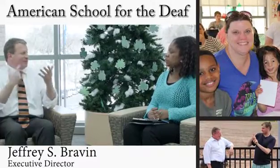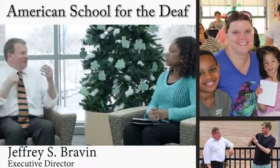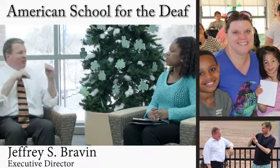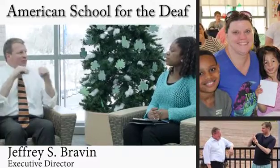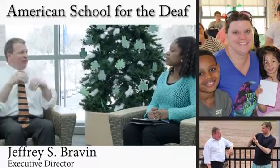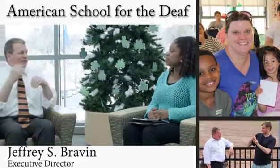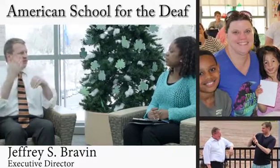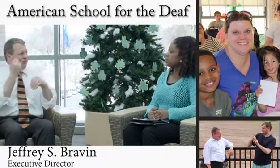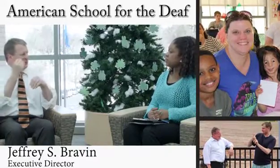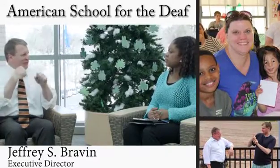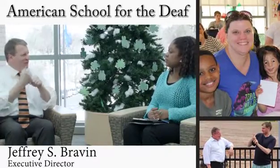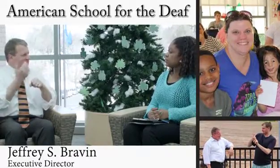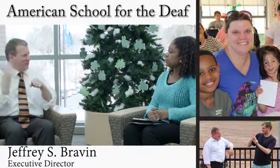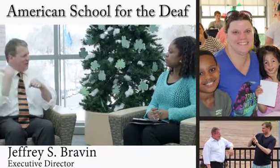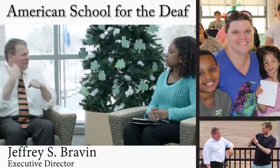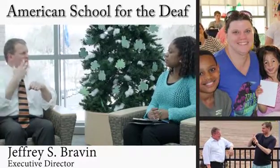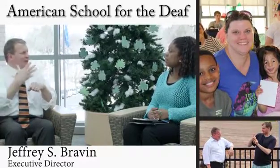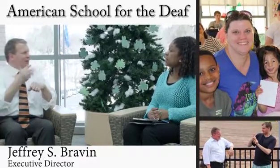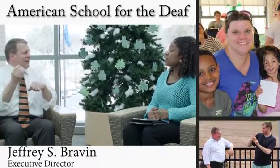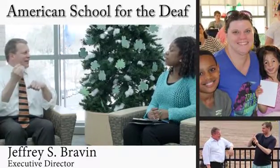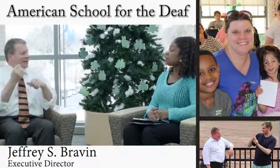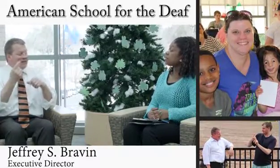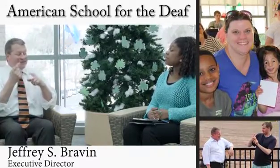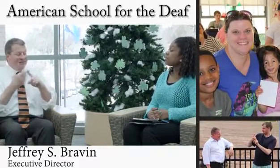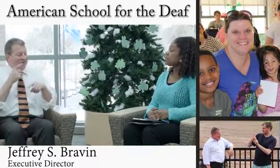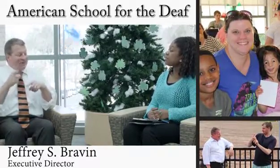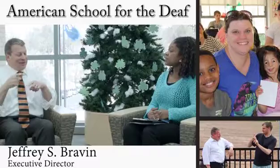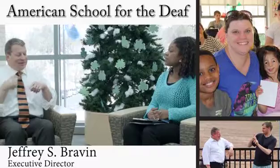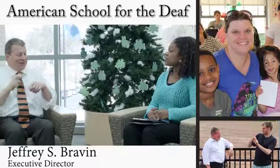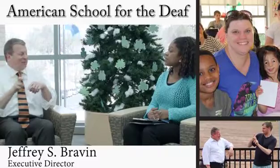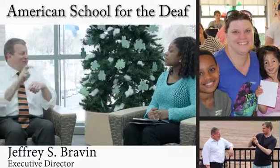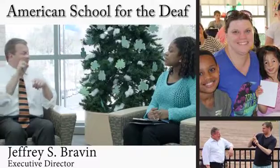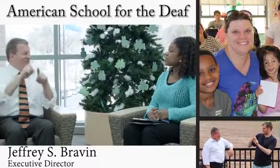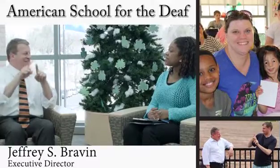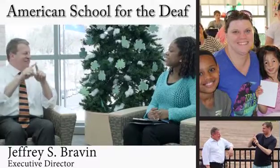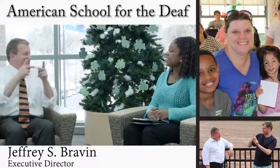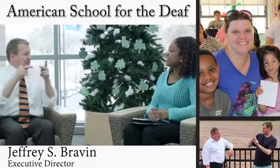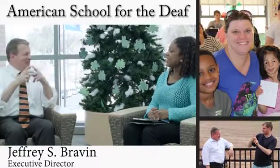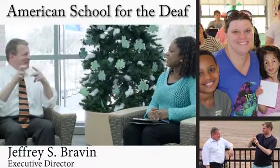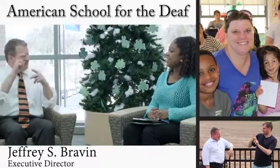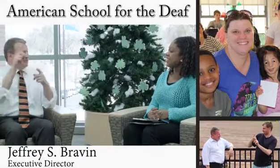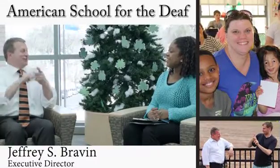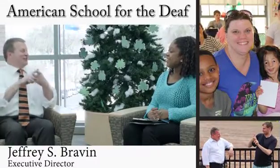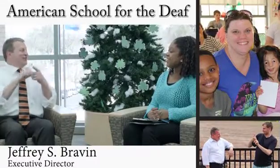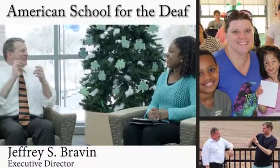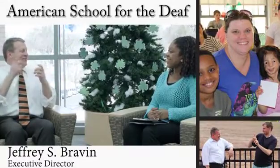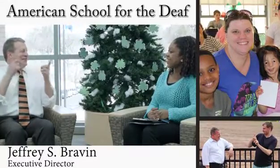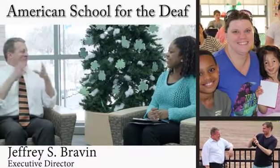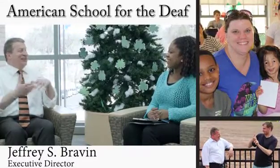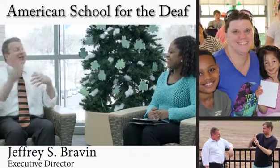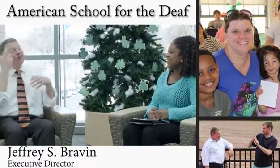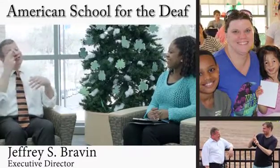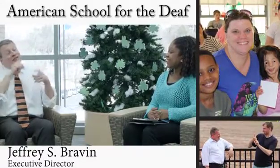job, and I moved here 14 years ago. And from there, I've just moved into different positions till finally